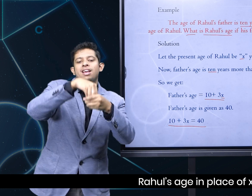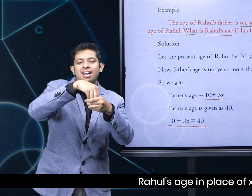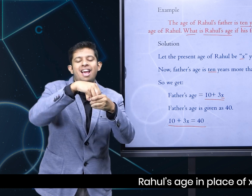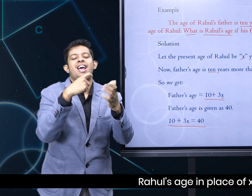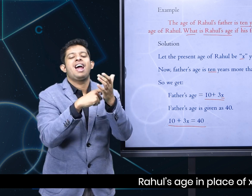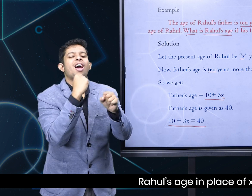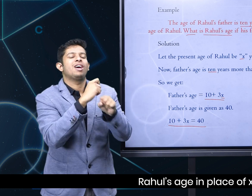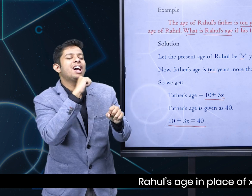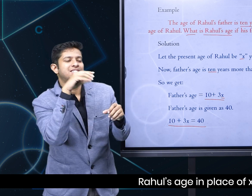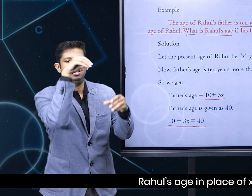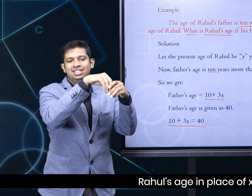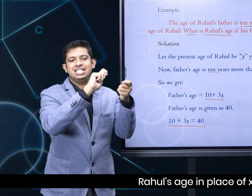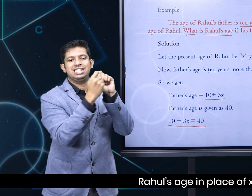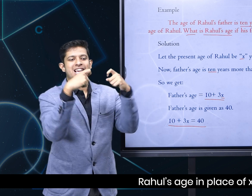age in place of x.